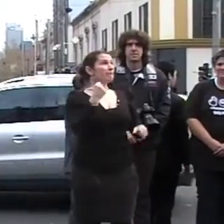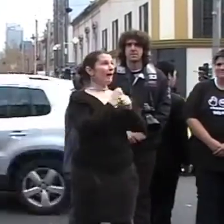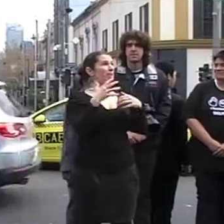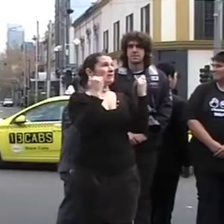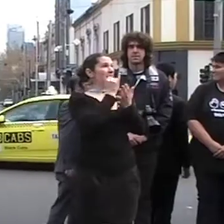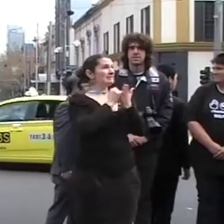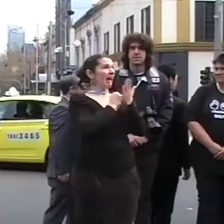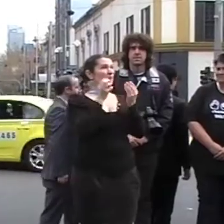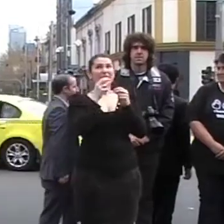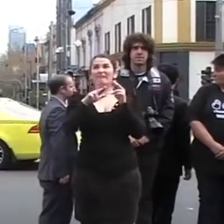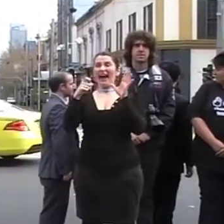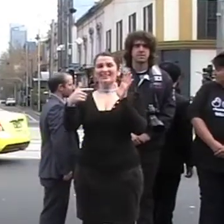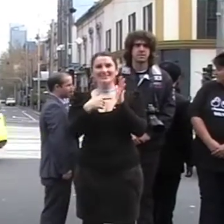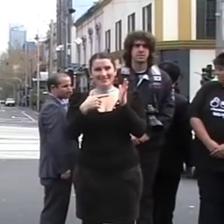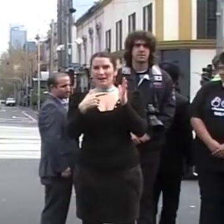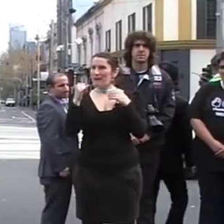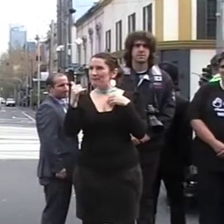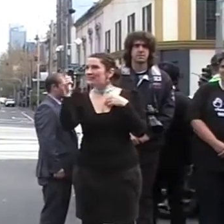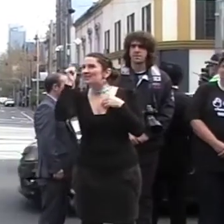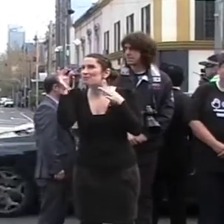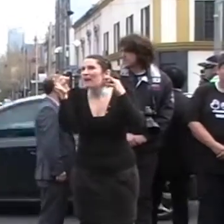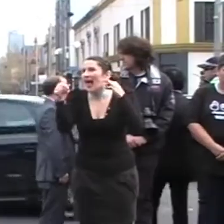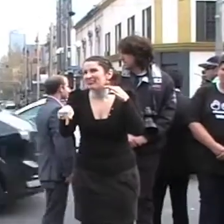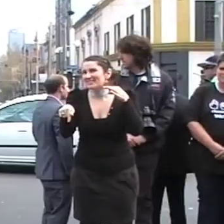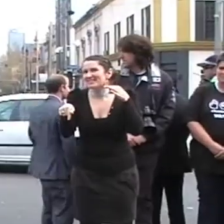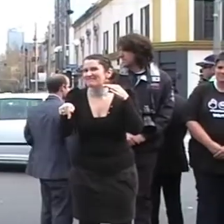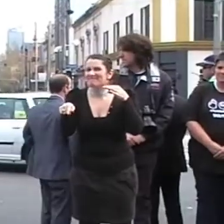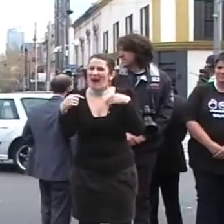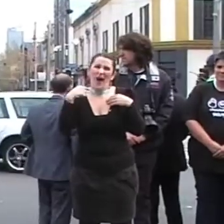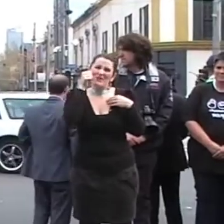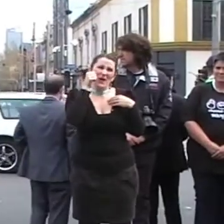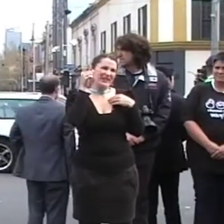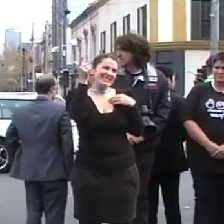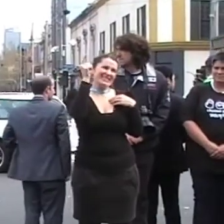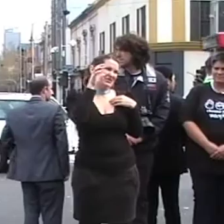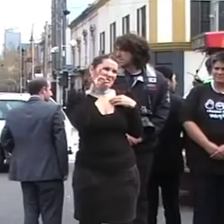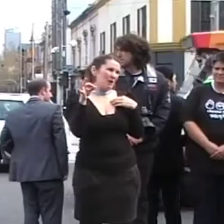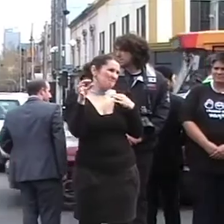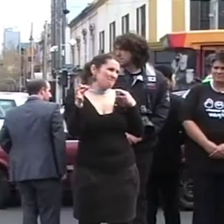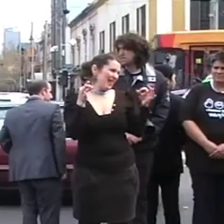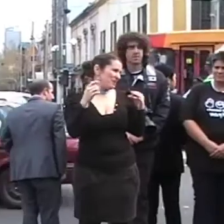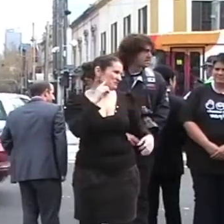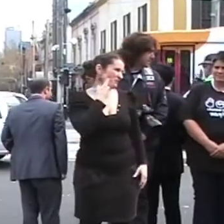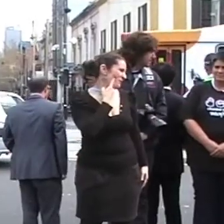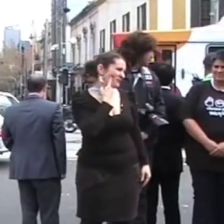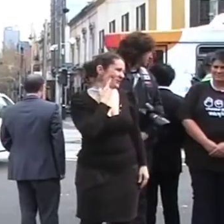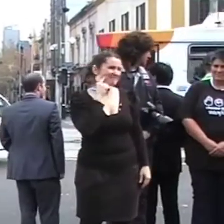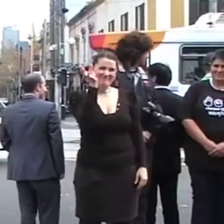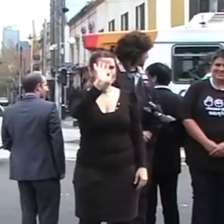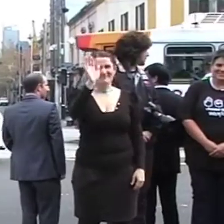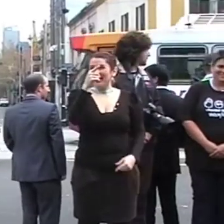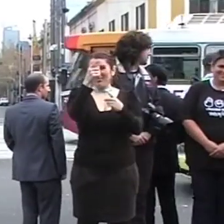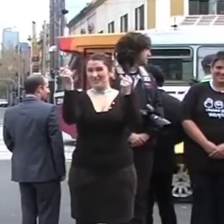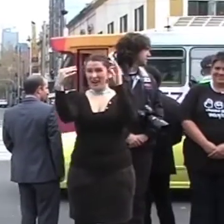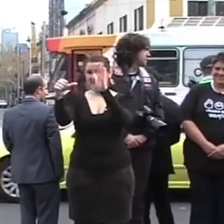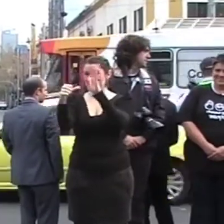that department has to our learning. I know that they haven't done that. They don't have the money. And